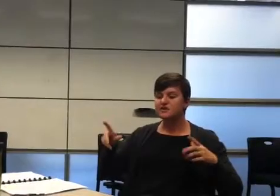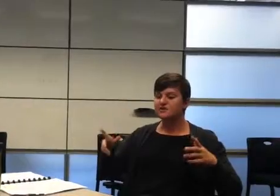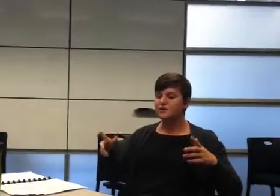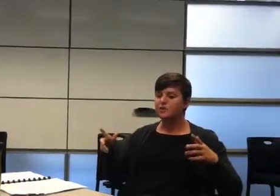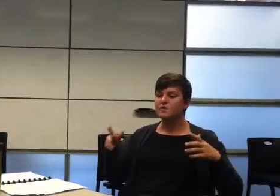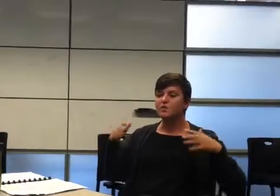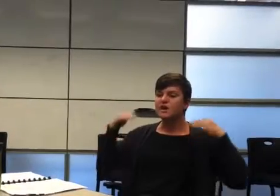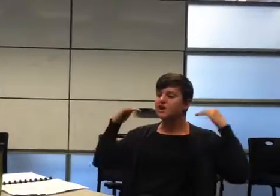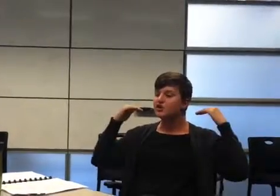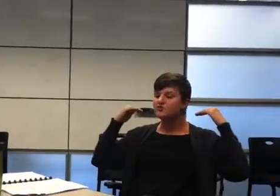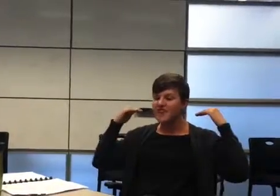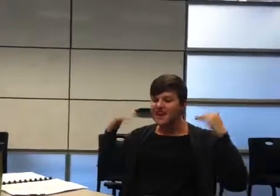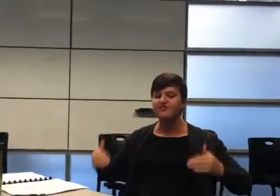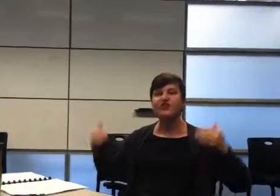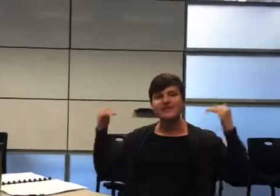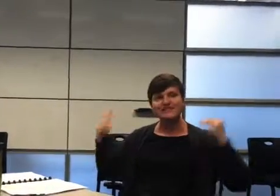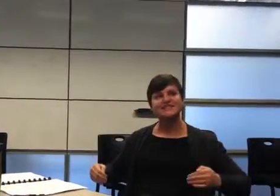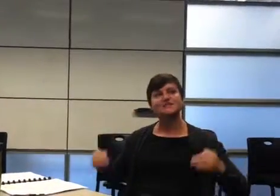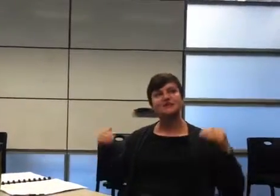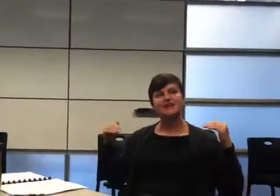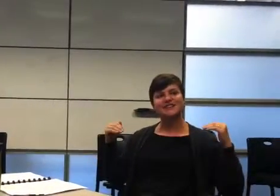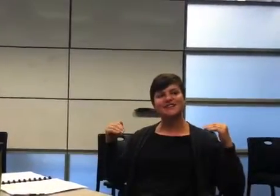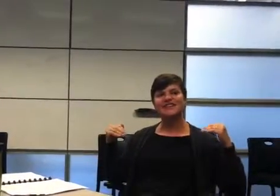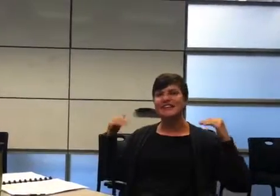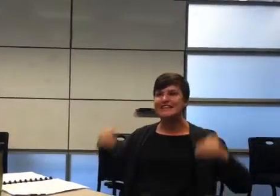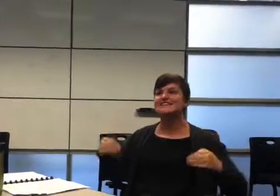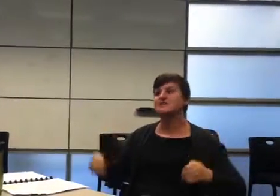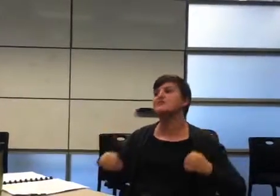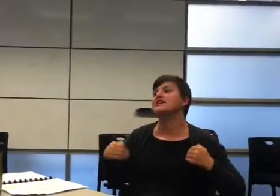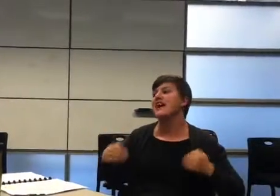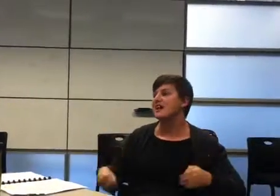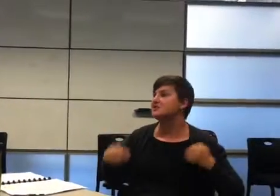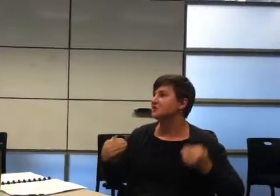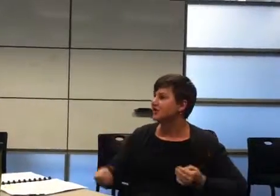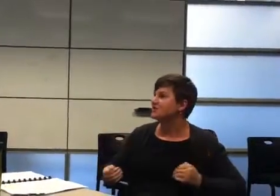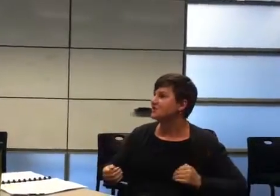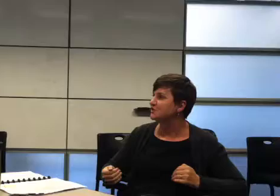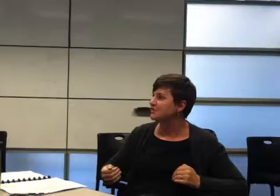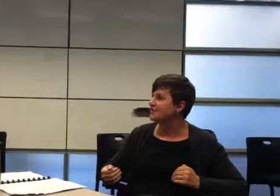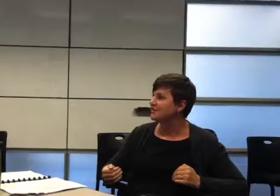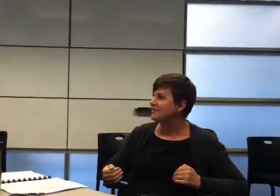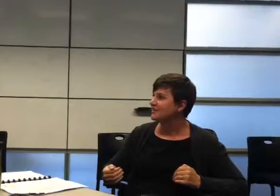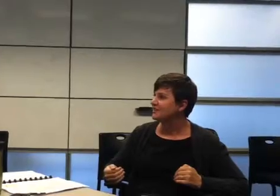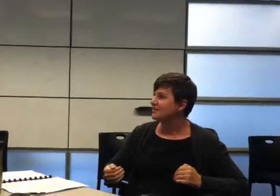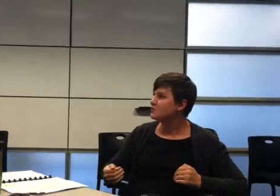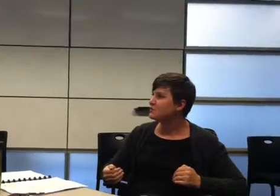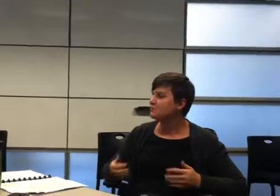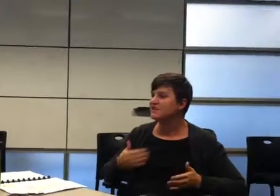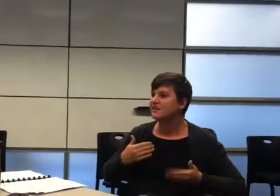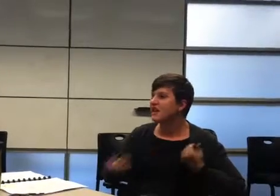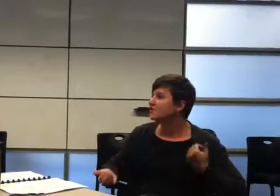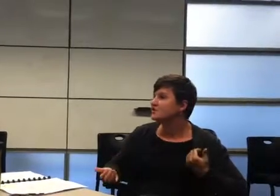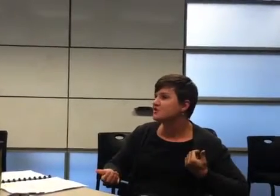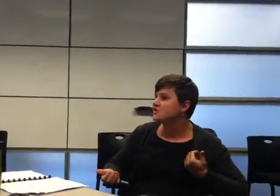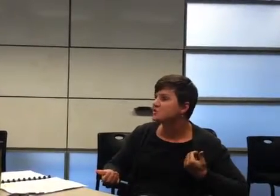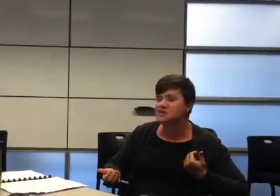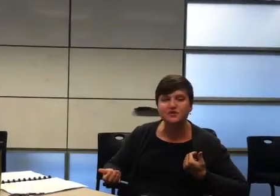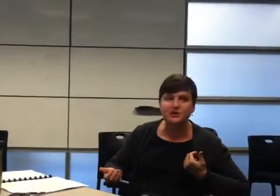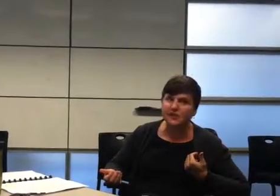student was one I could have never anticipated needing to be asked or answered. It was something that I took so much for